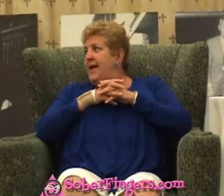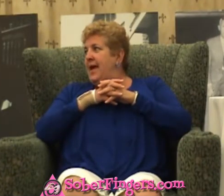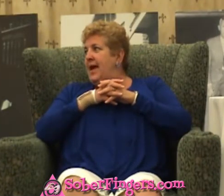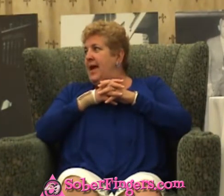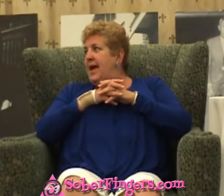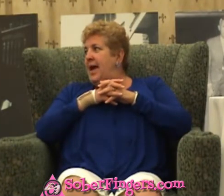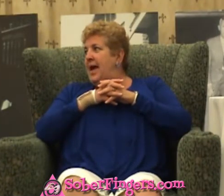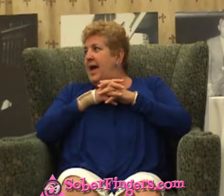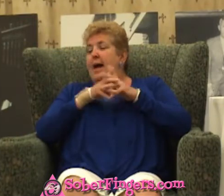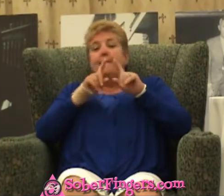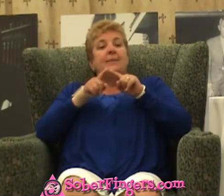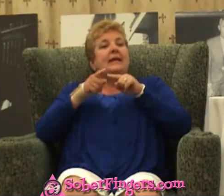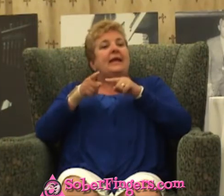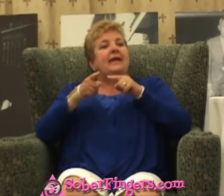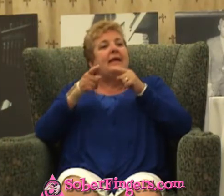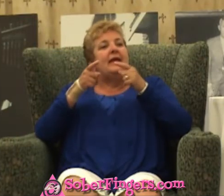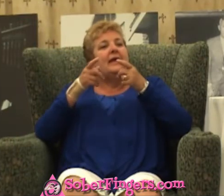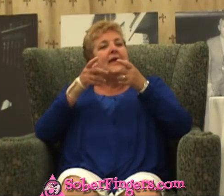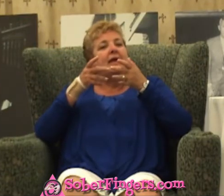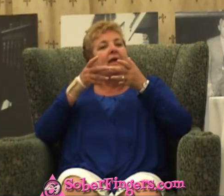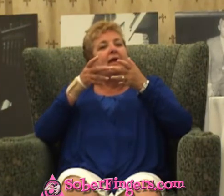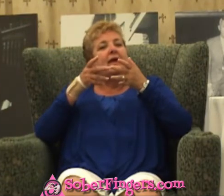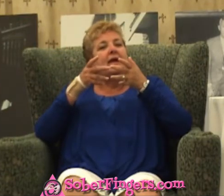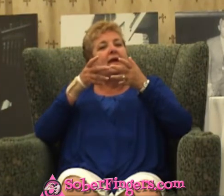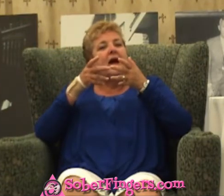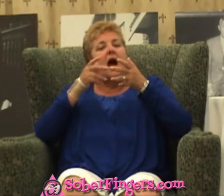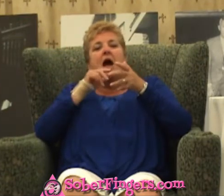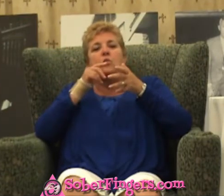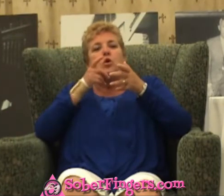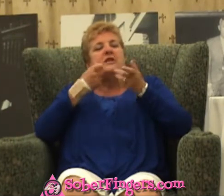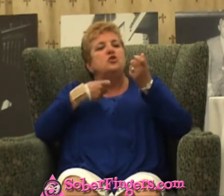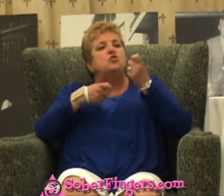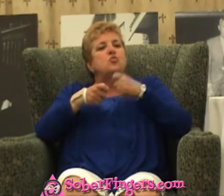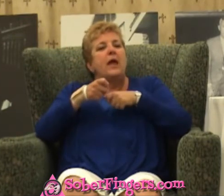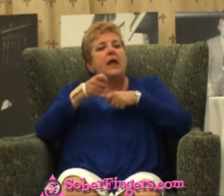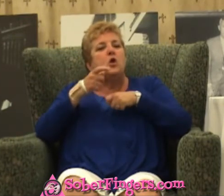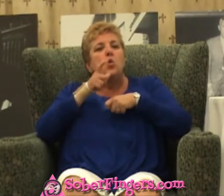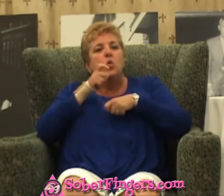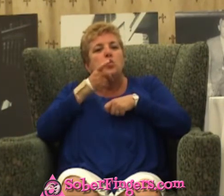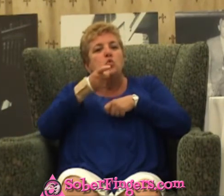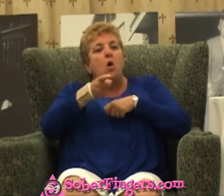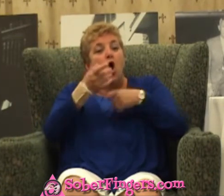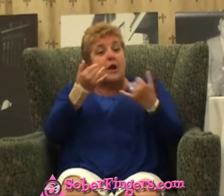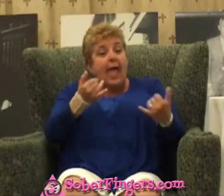But he finished this. He said, but I wouldn't trade who you are for all the pictures in the world.